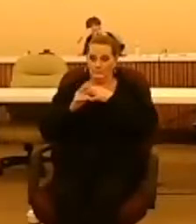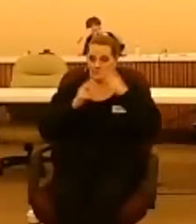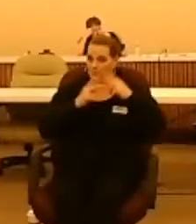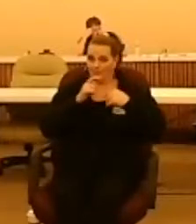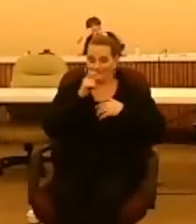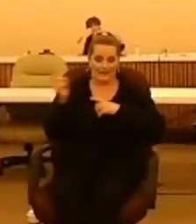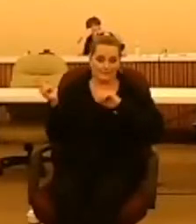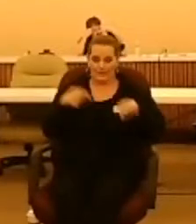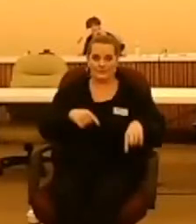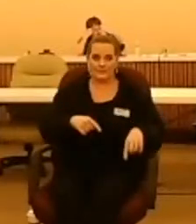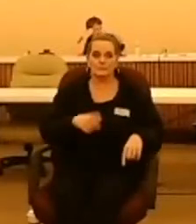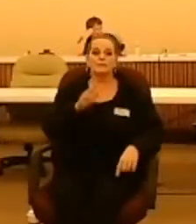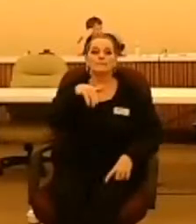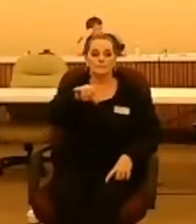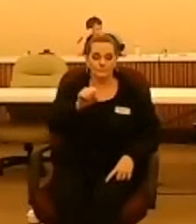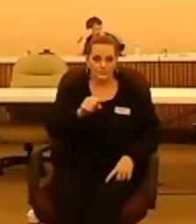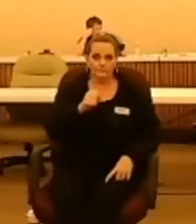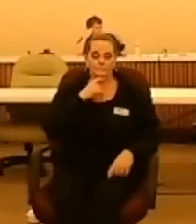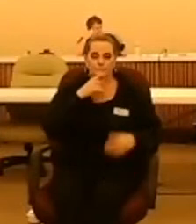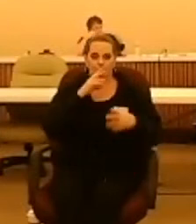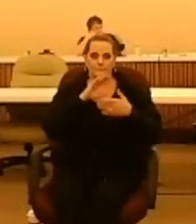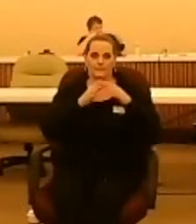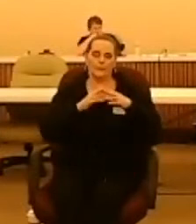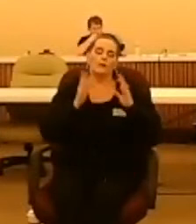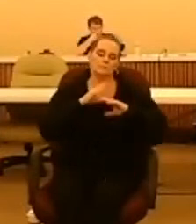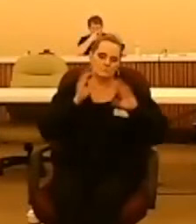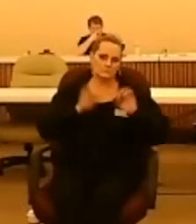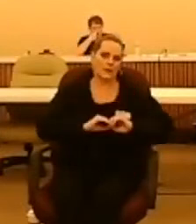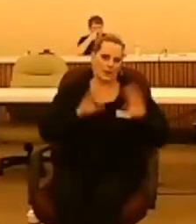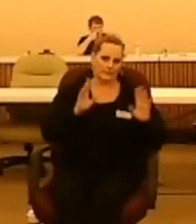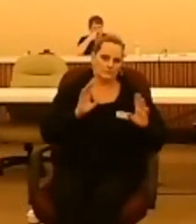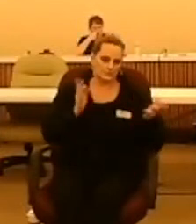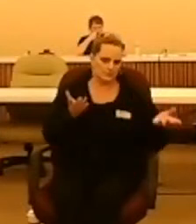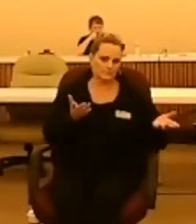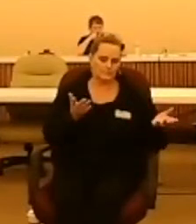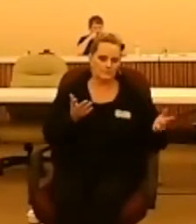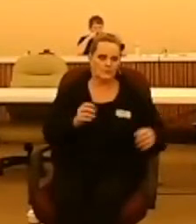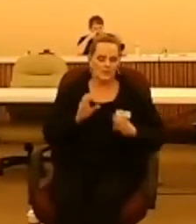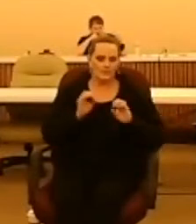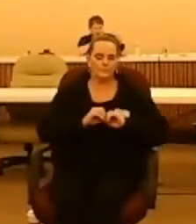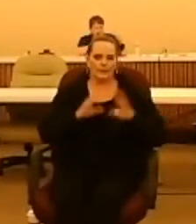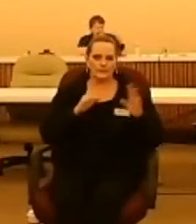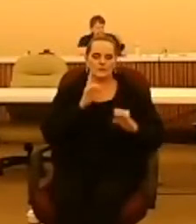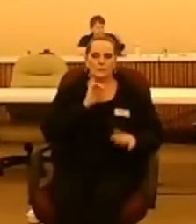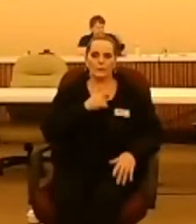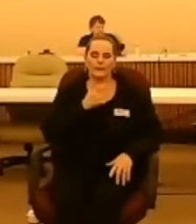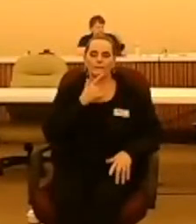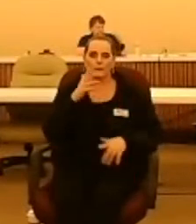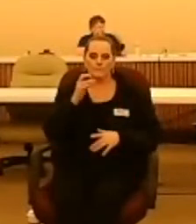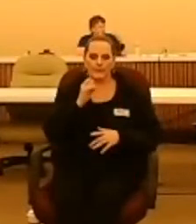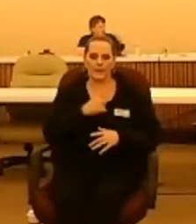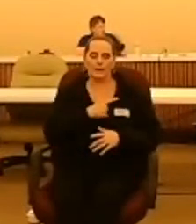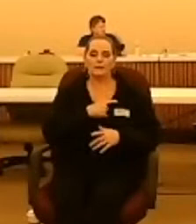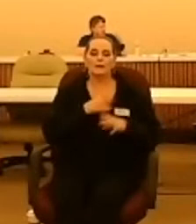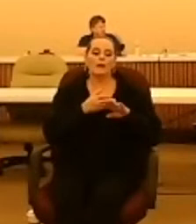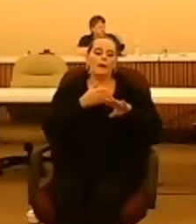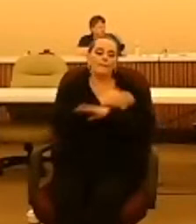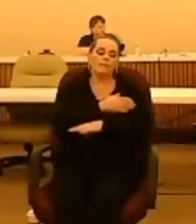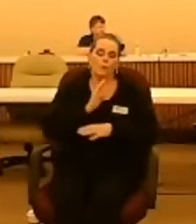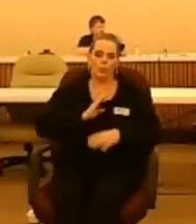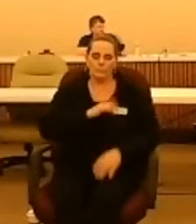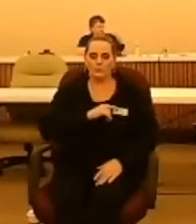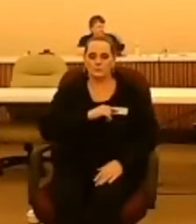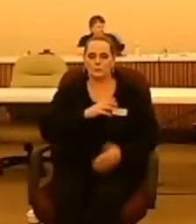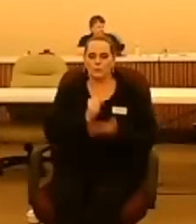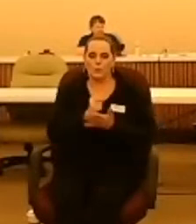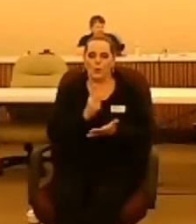in, then yes, the town, well, and obviously we would then, it would have to come back before the board to authorize the payment.